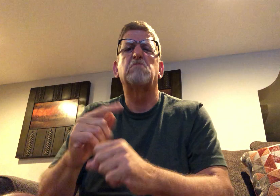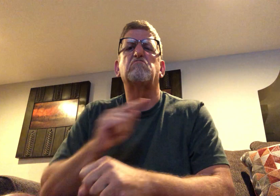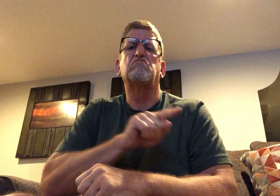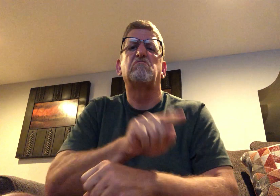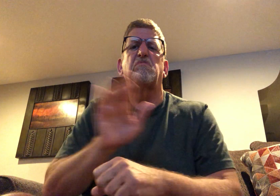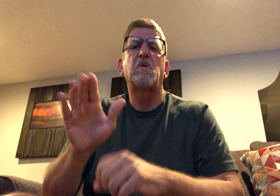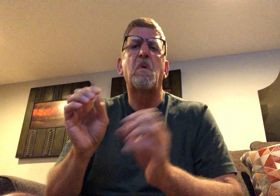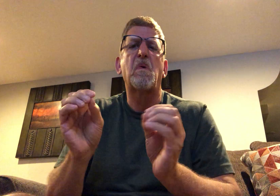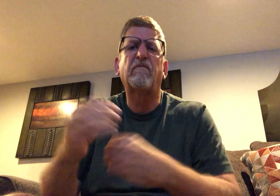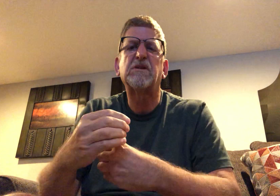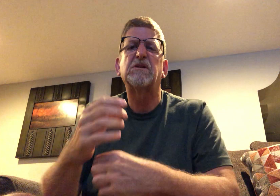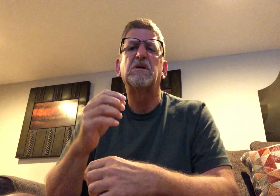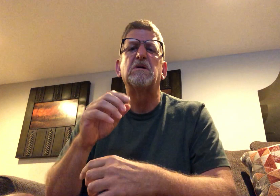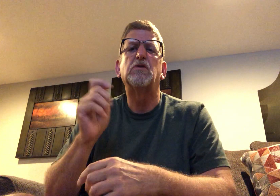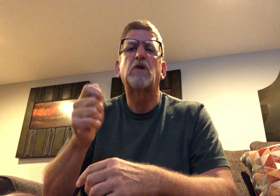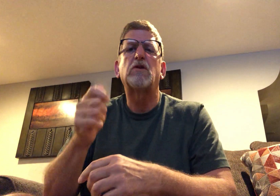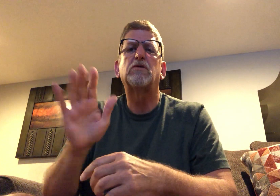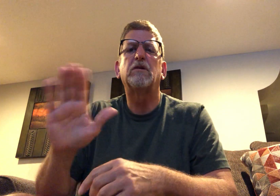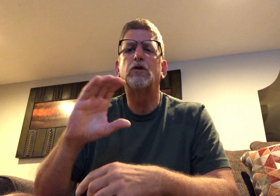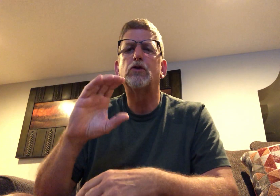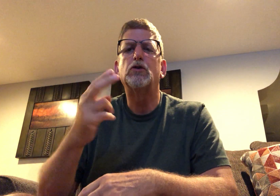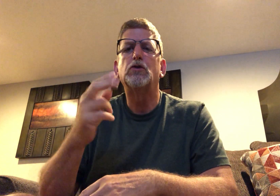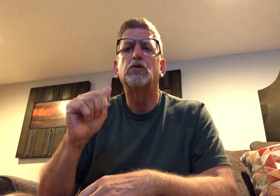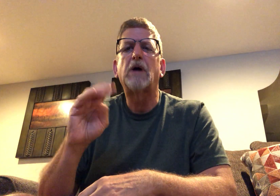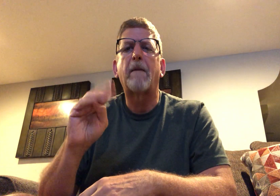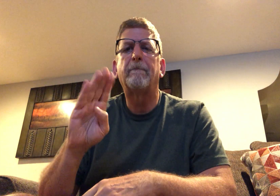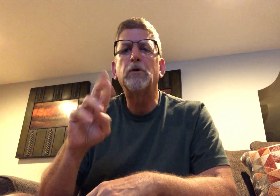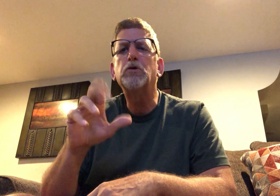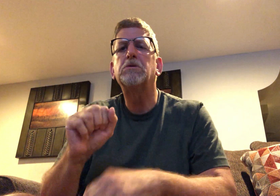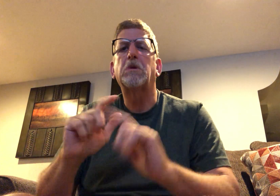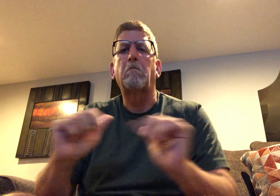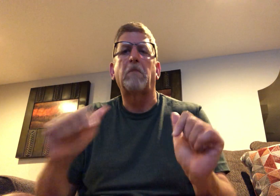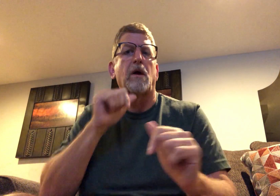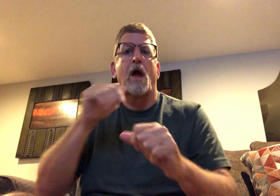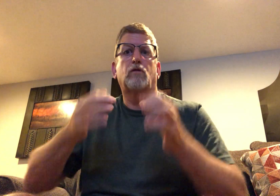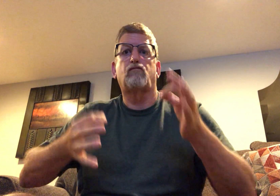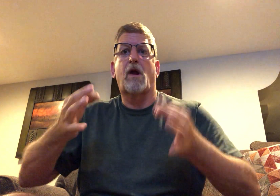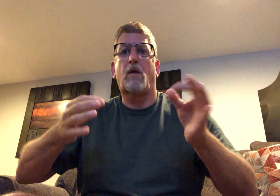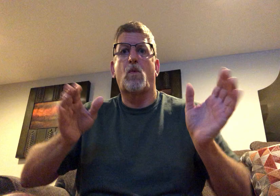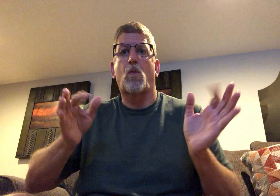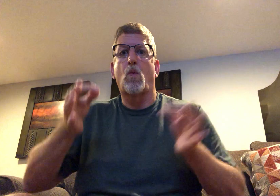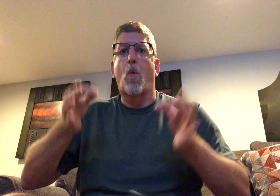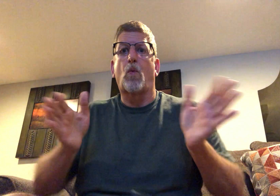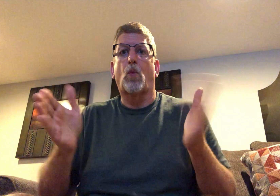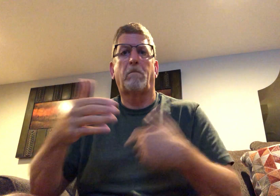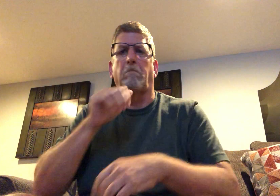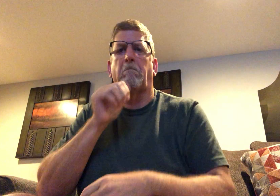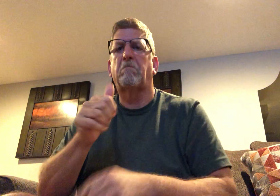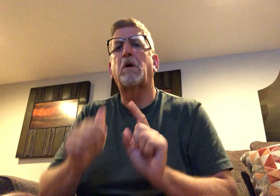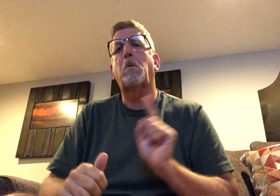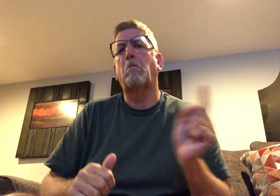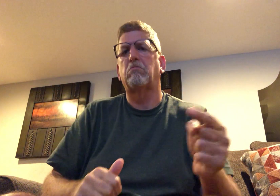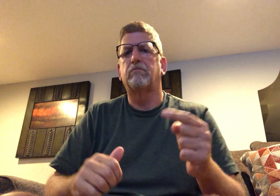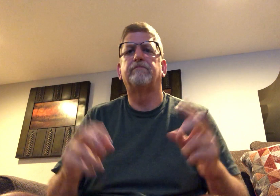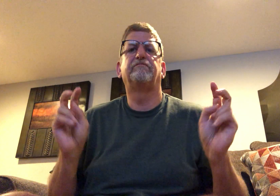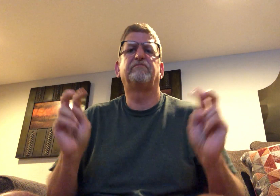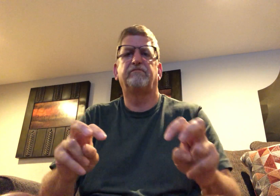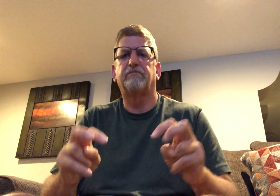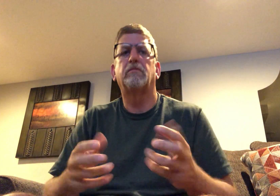evening. The picture shows Trudeau at a party at a private school where he worked as a teacher. The theme of the party was Arabian